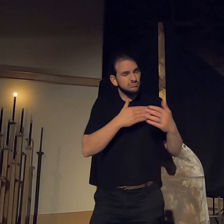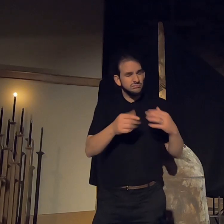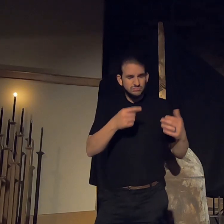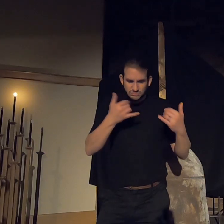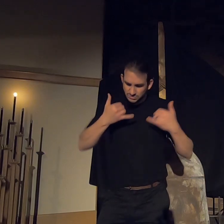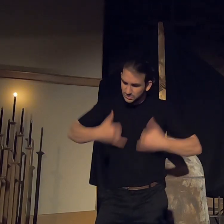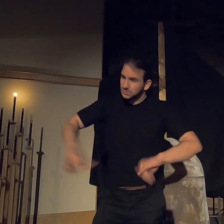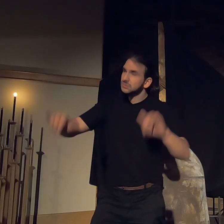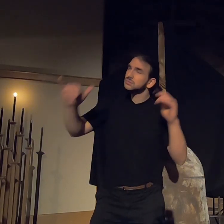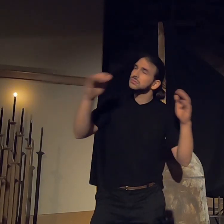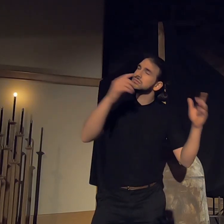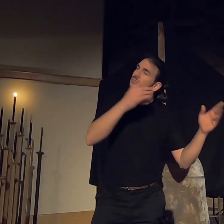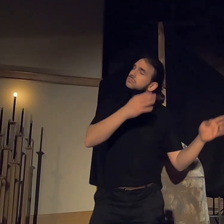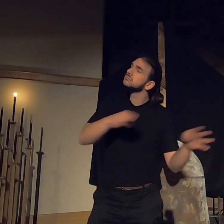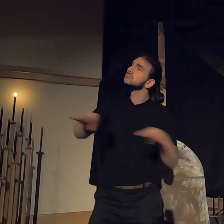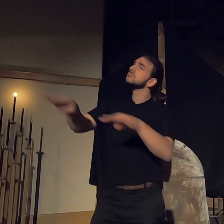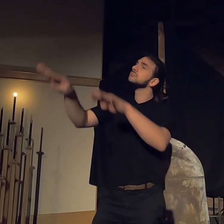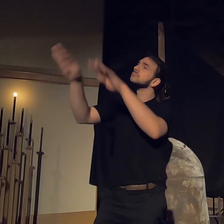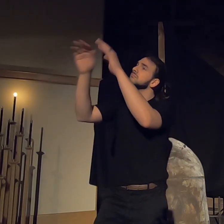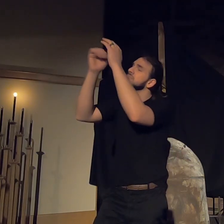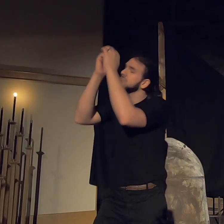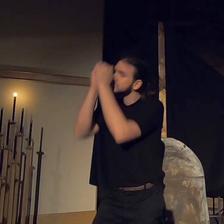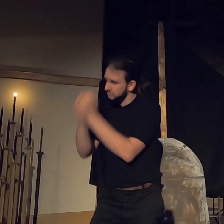will come and bow down.